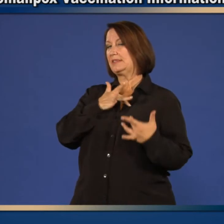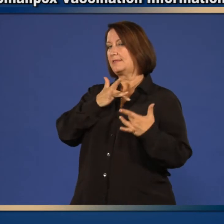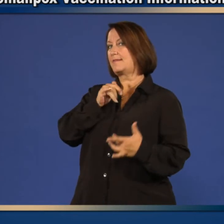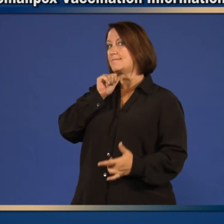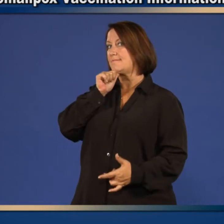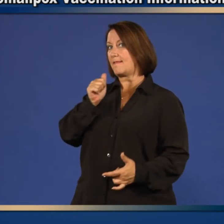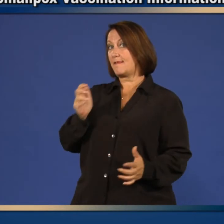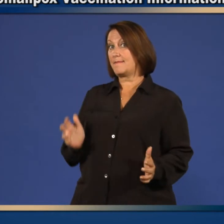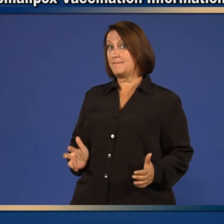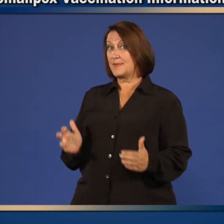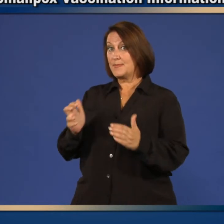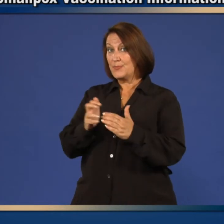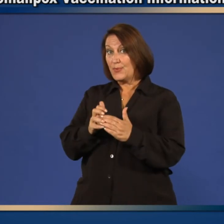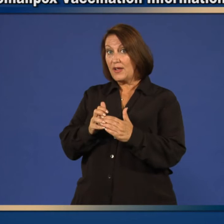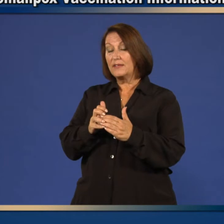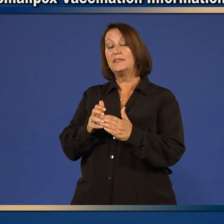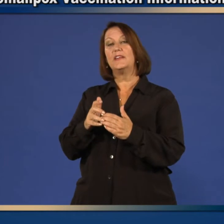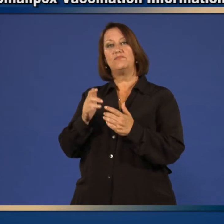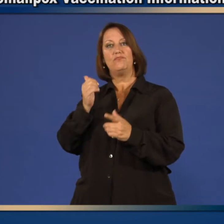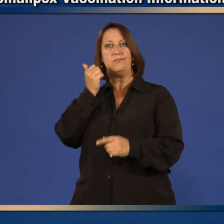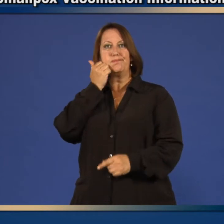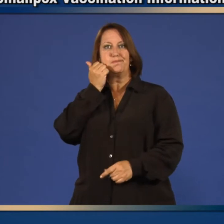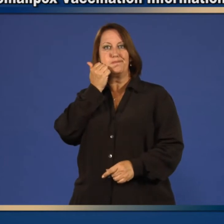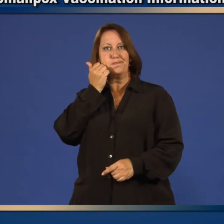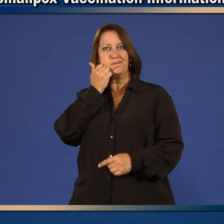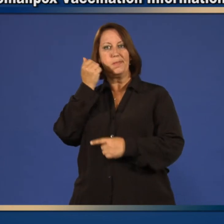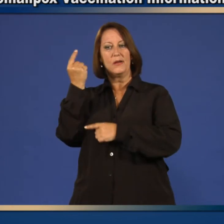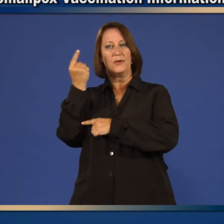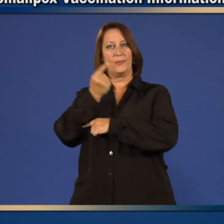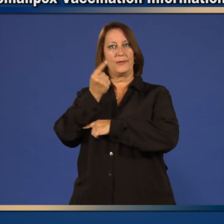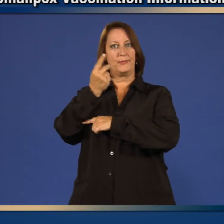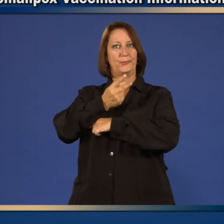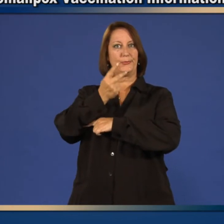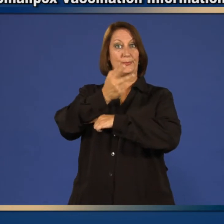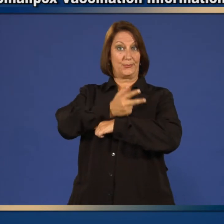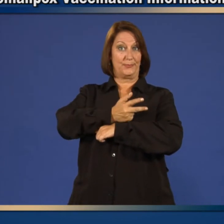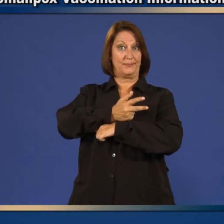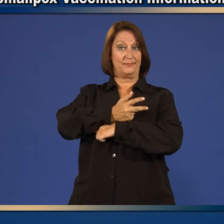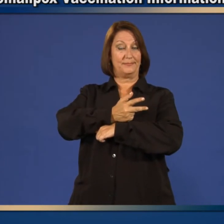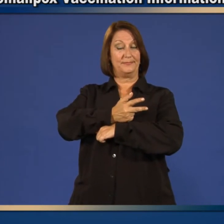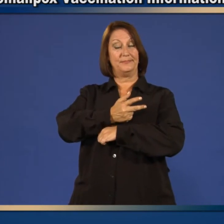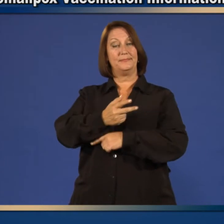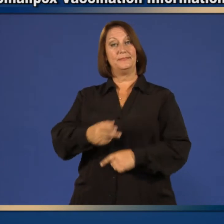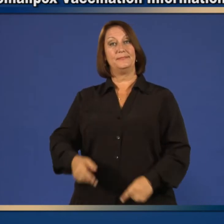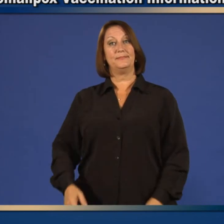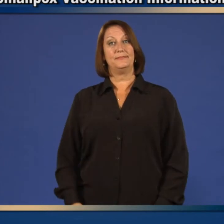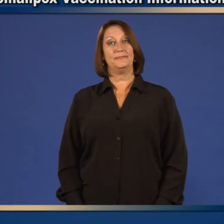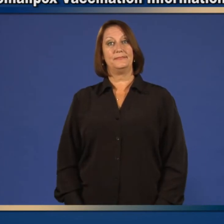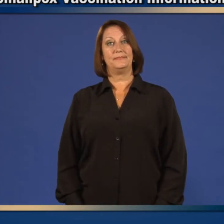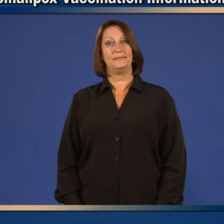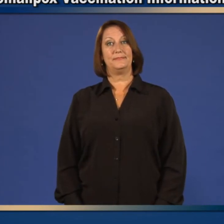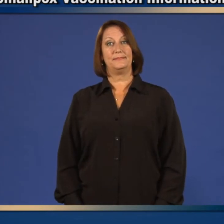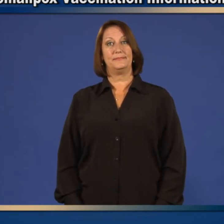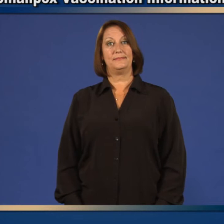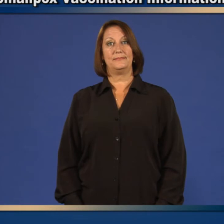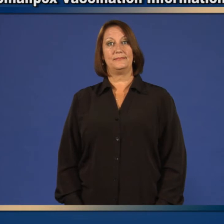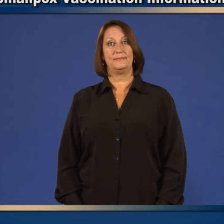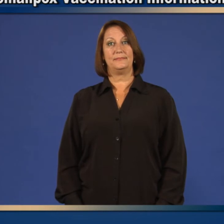A woman is least likely to be pregnant during the early days of her menstrual period.